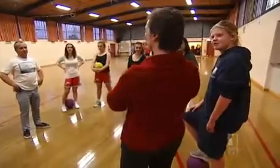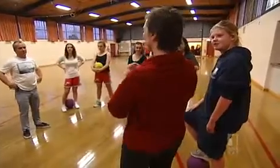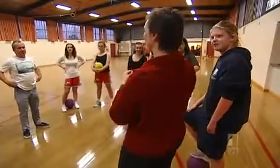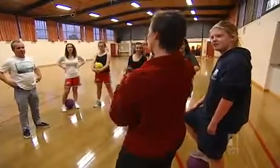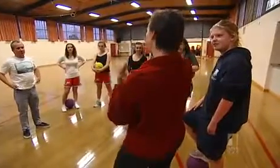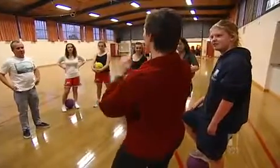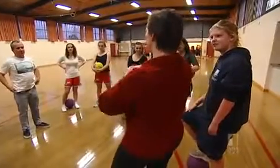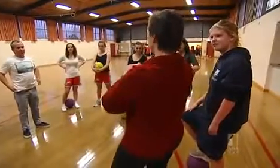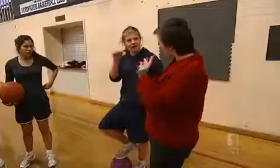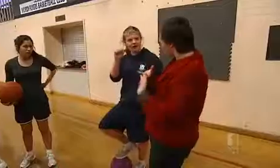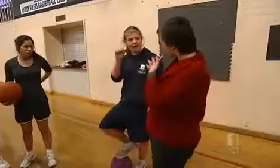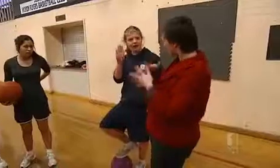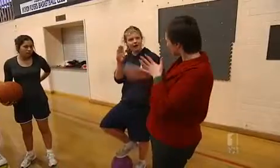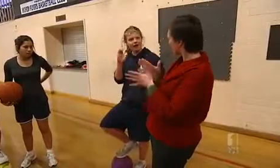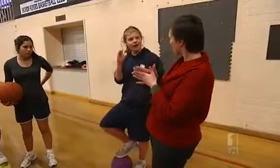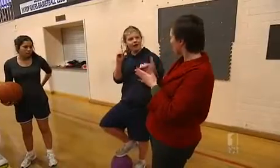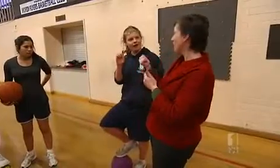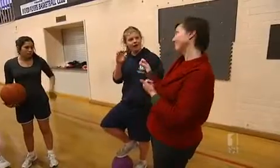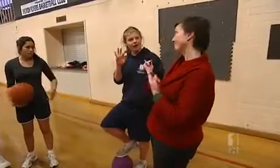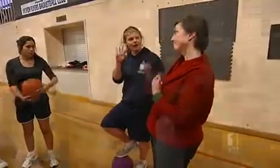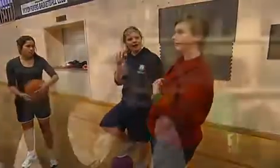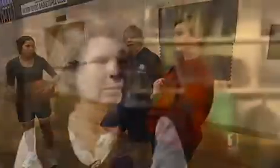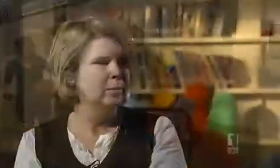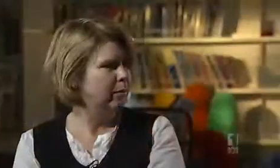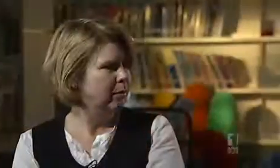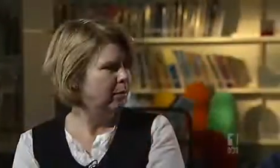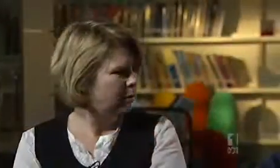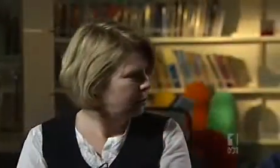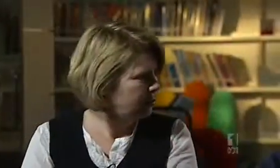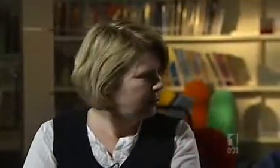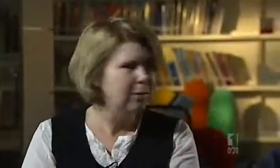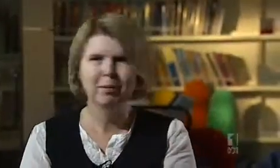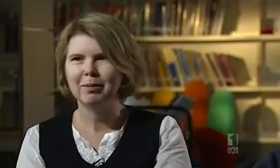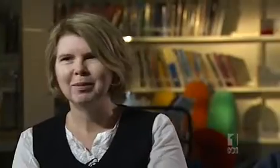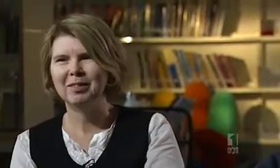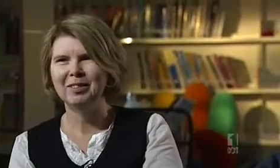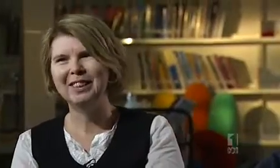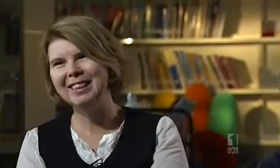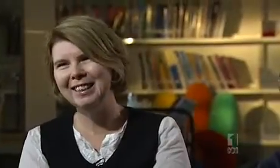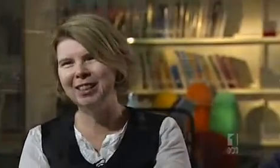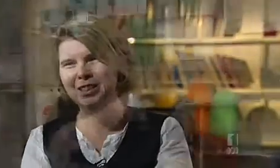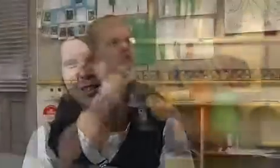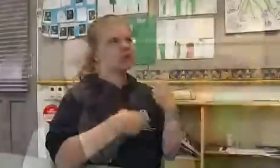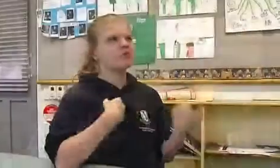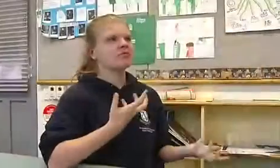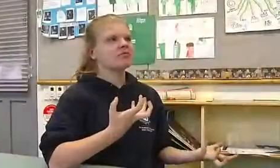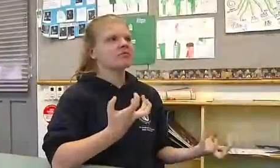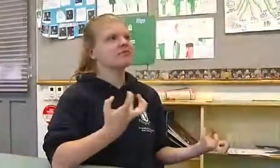students at Kangan comes to do that every week. Oh yeah, no, I don't want mum there, no. At 14,